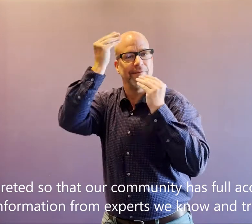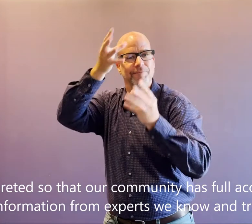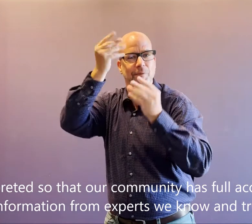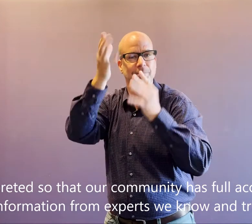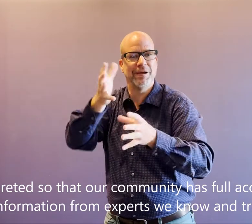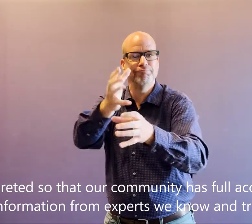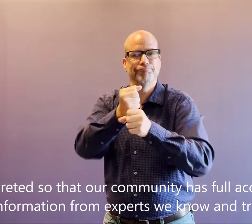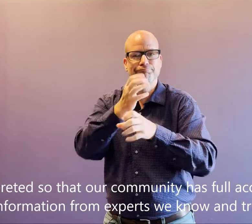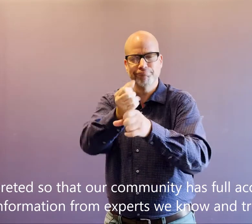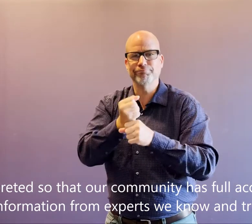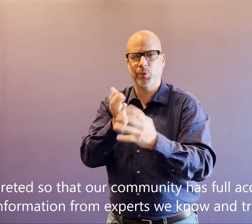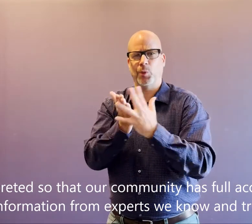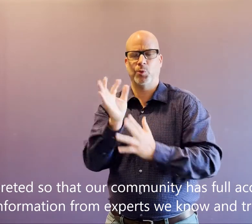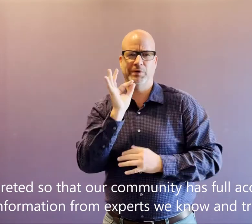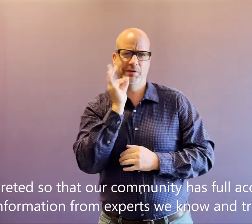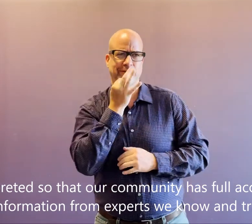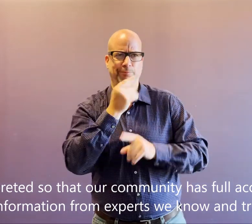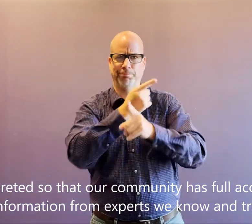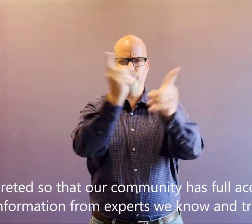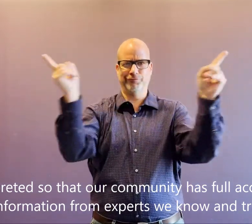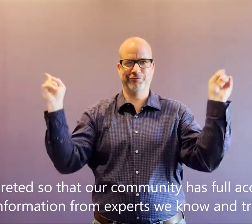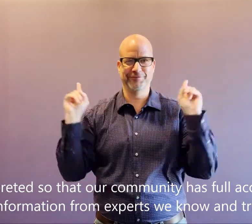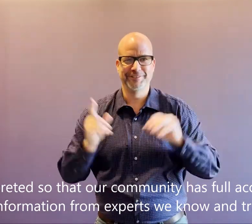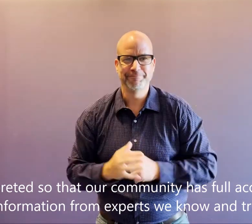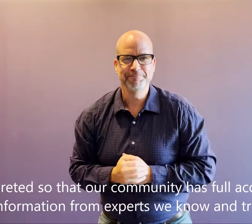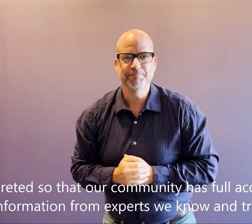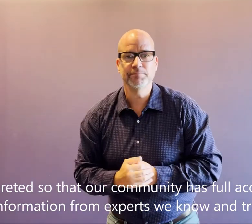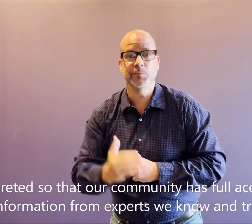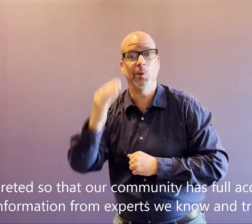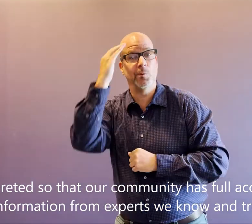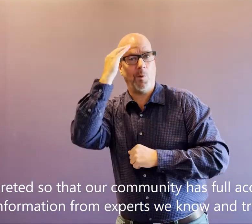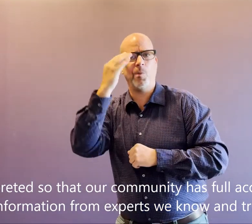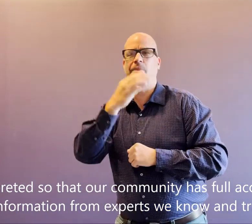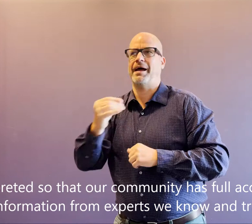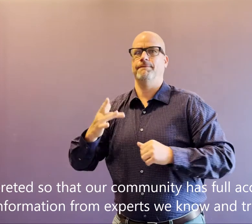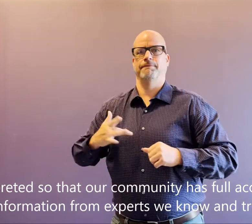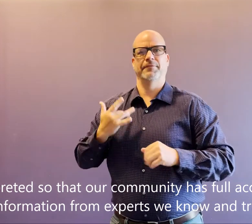to good information from experts we know and trust.